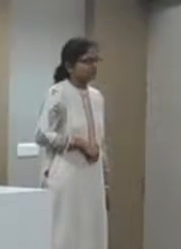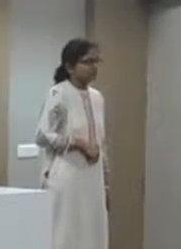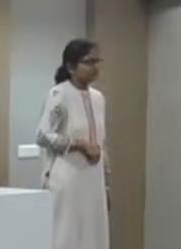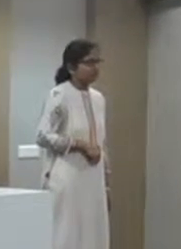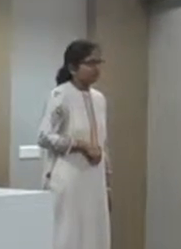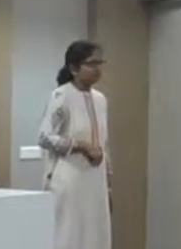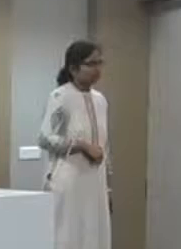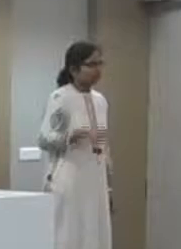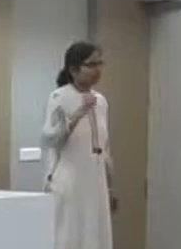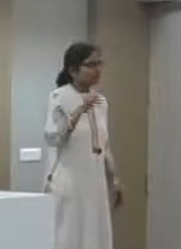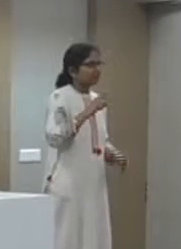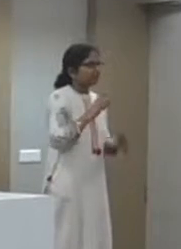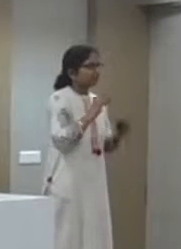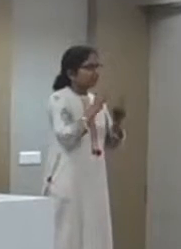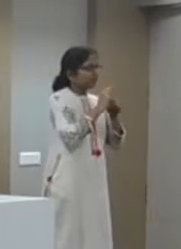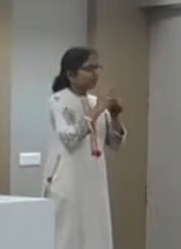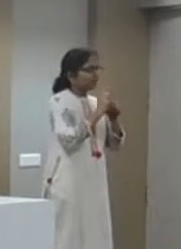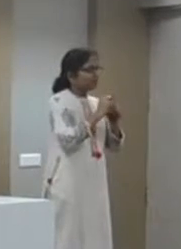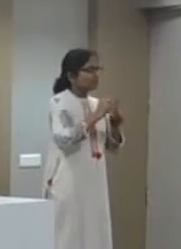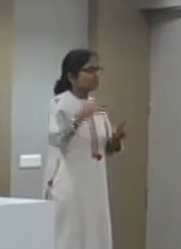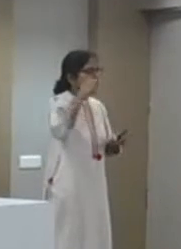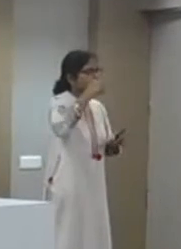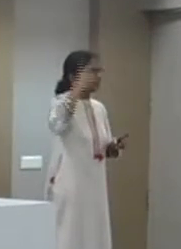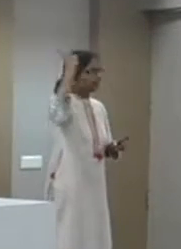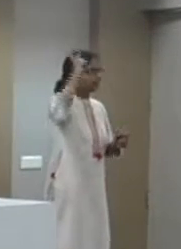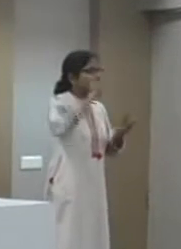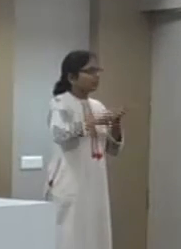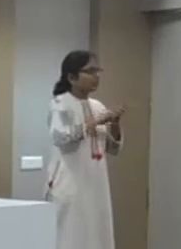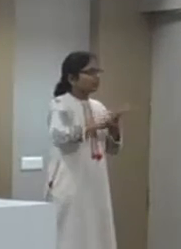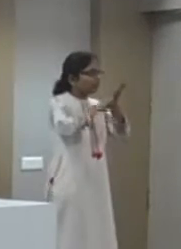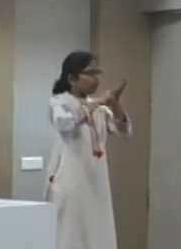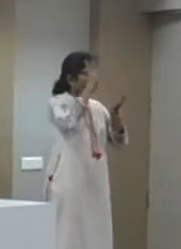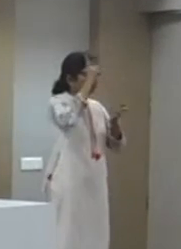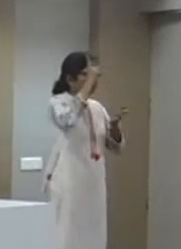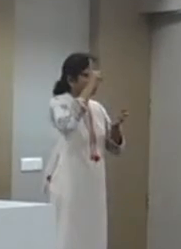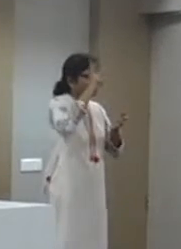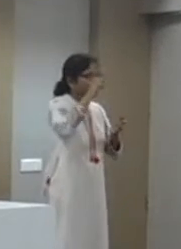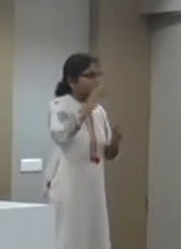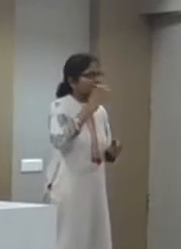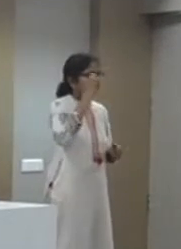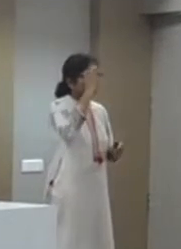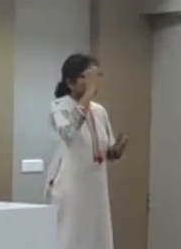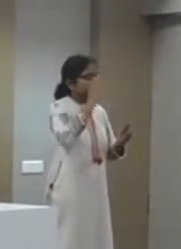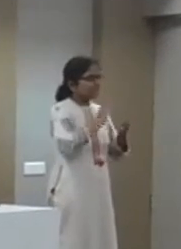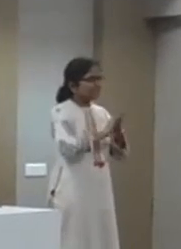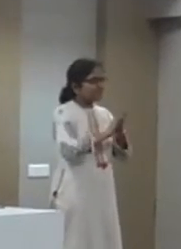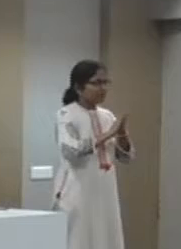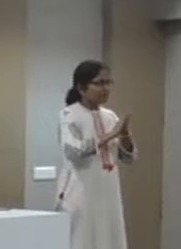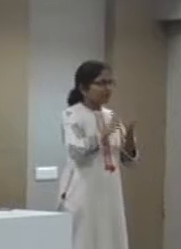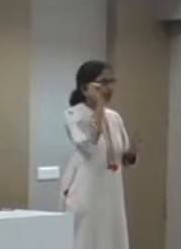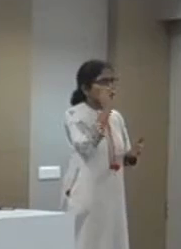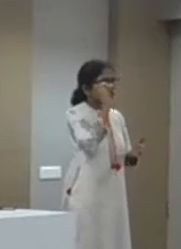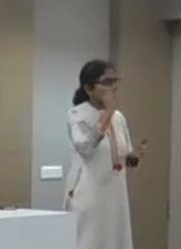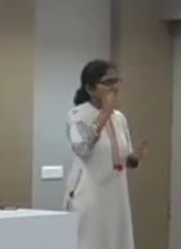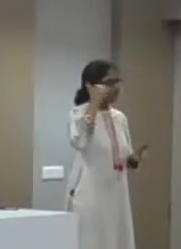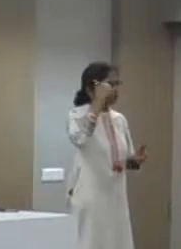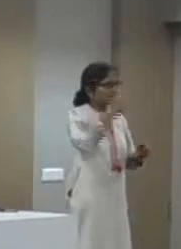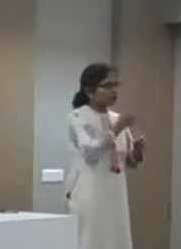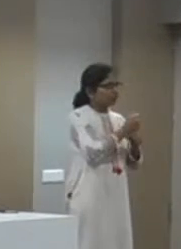District Collector North and the Chief Electoral Officer